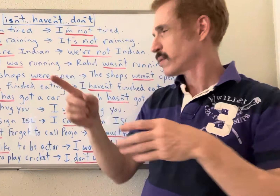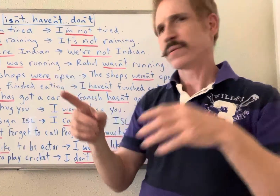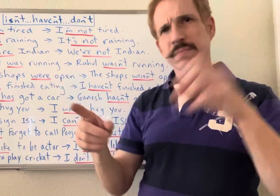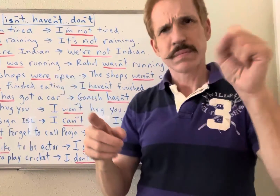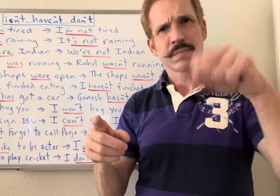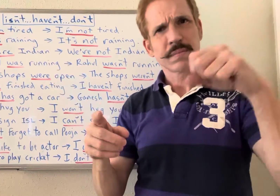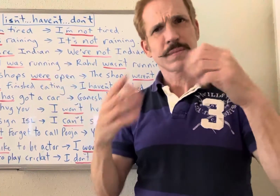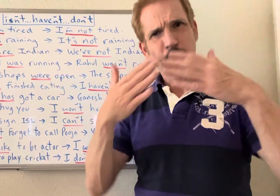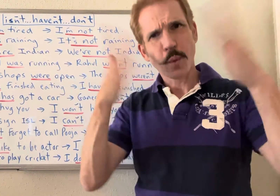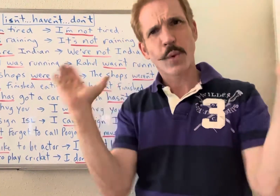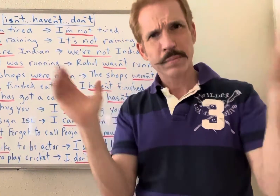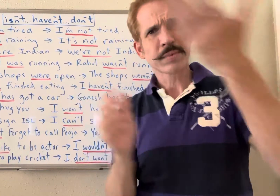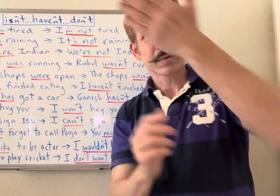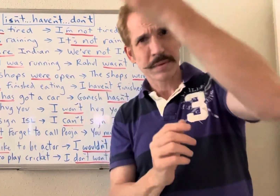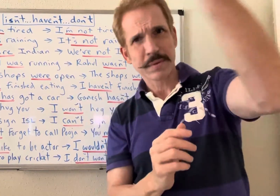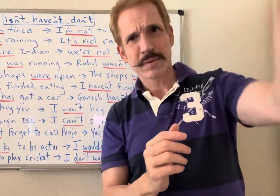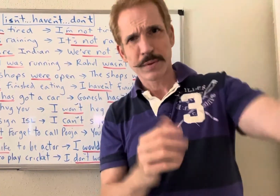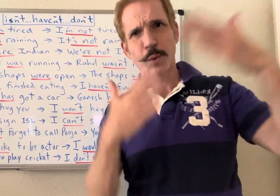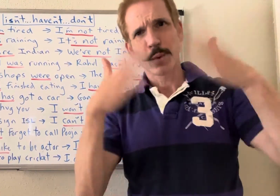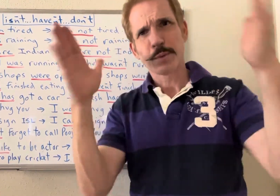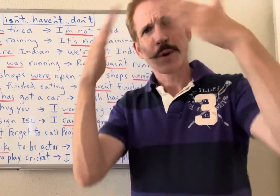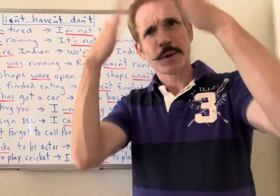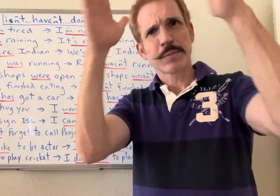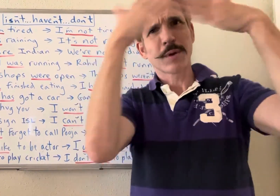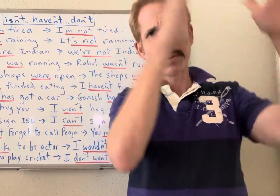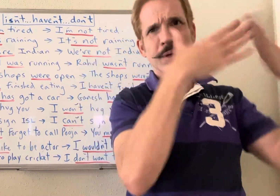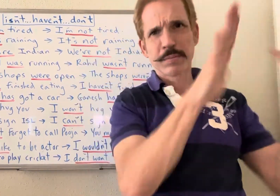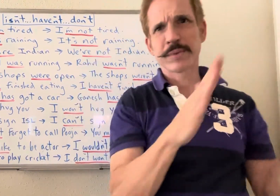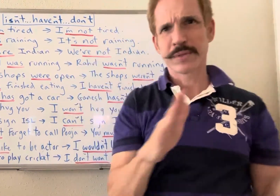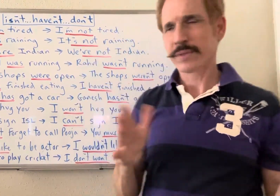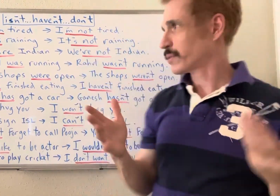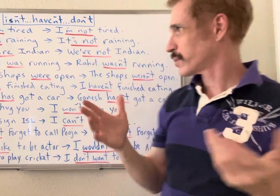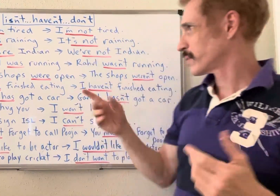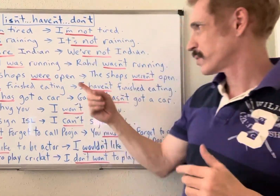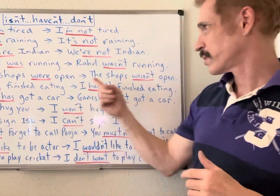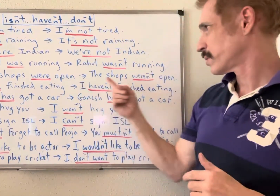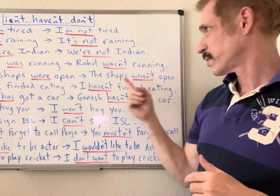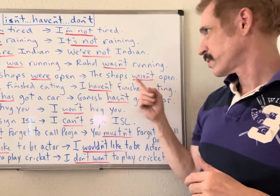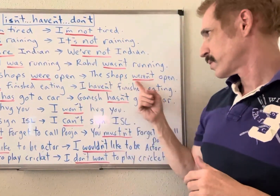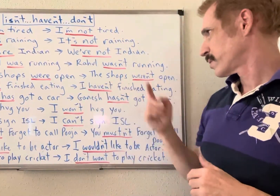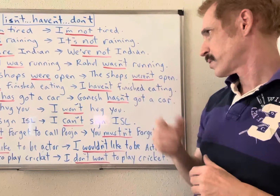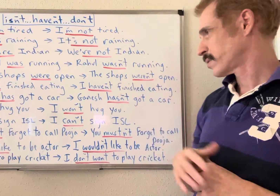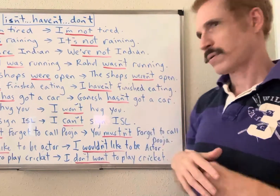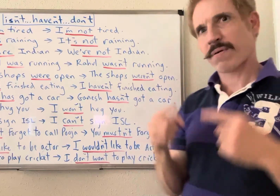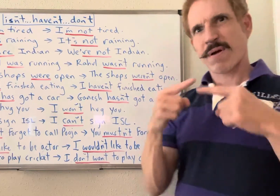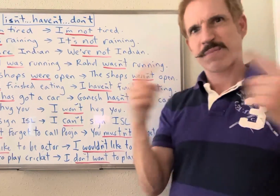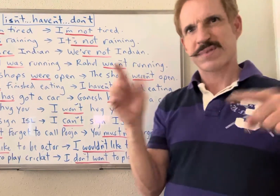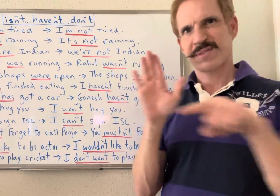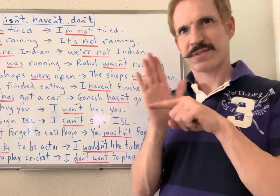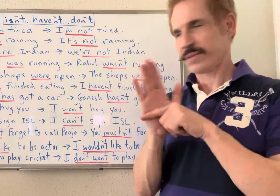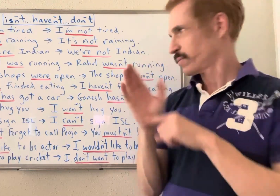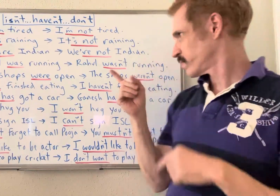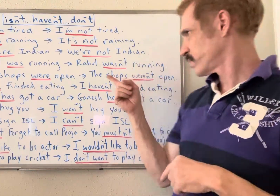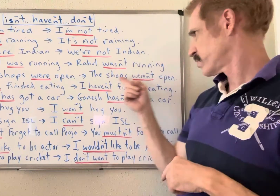seven, they put $20,000 of Social Security tips. They just allocated it in a different